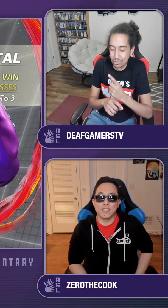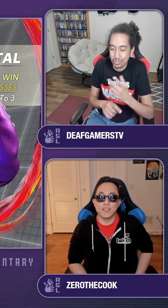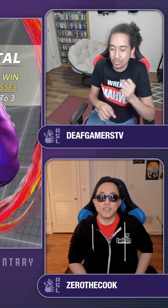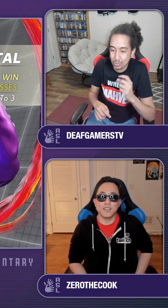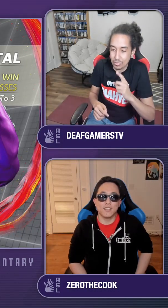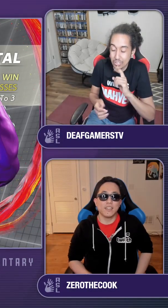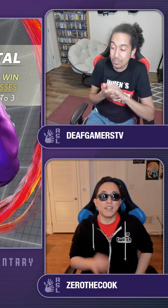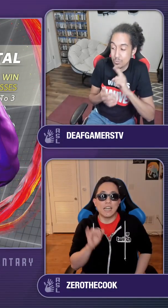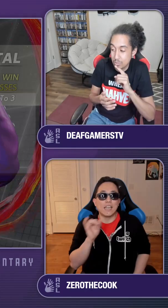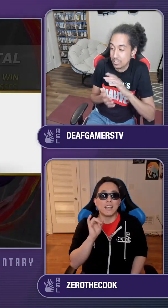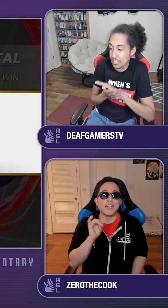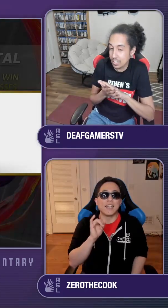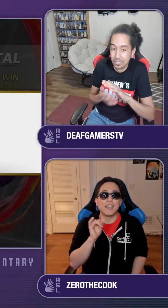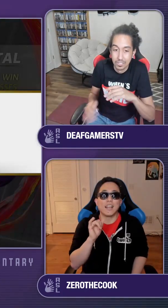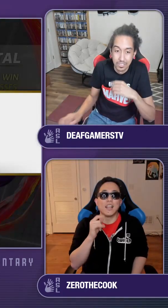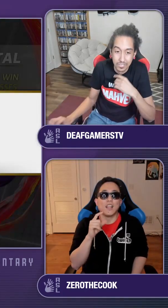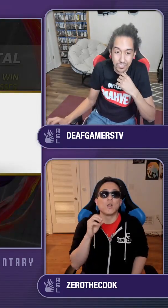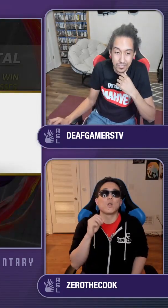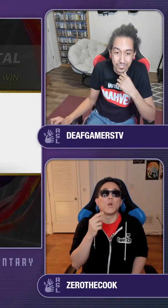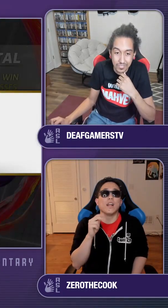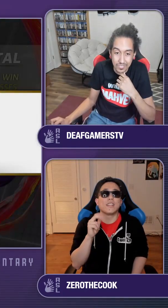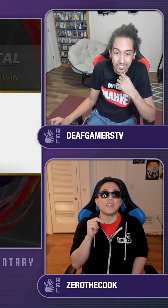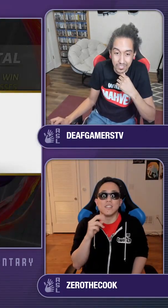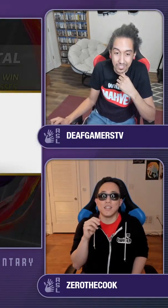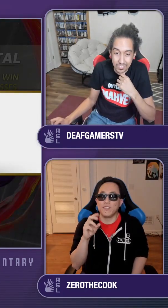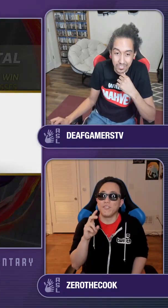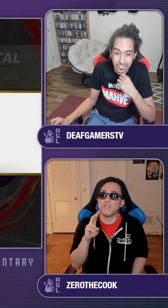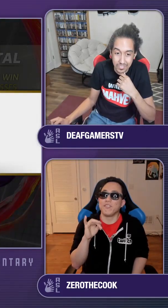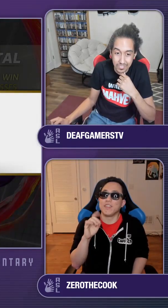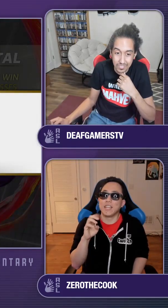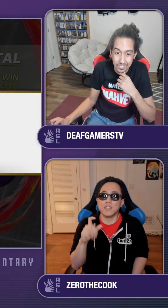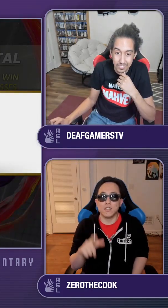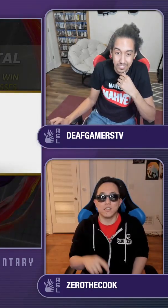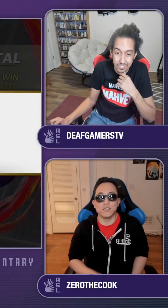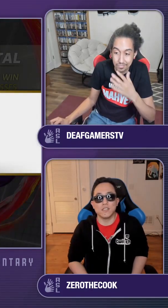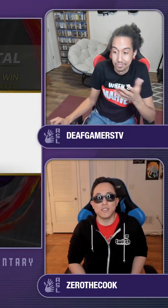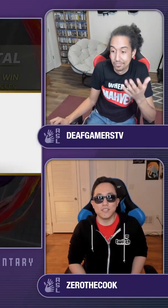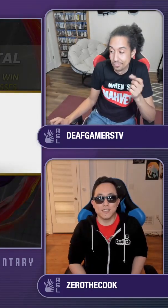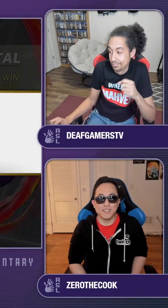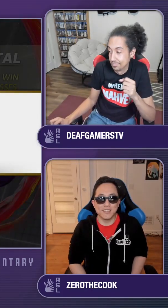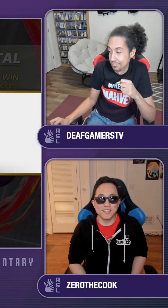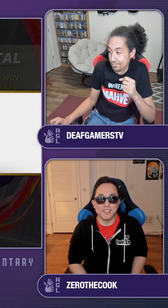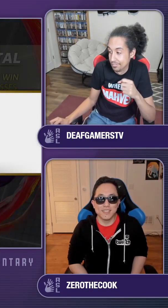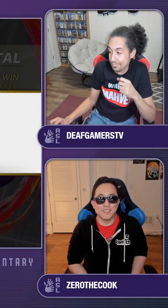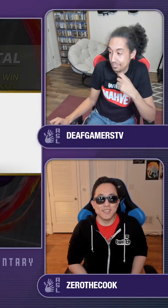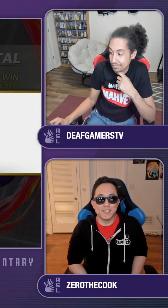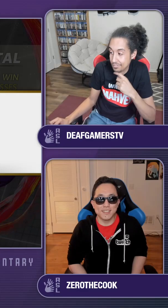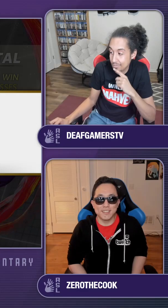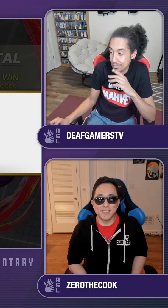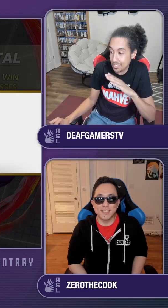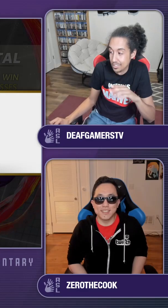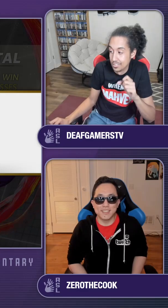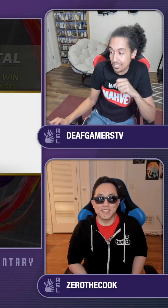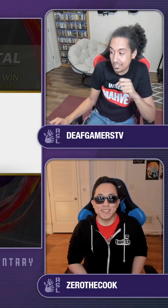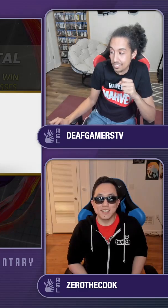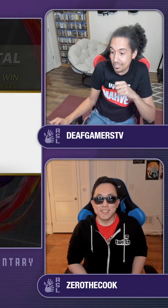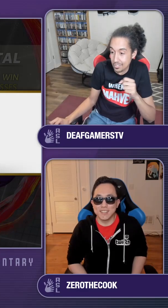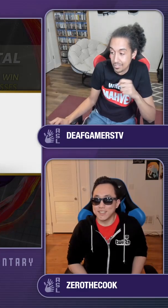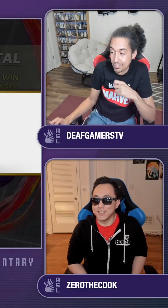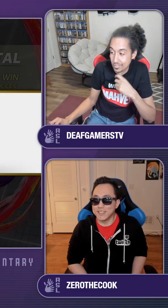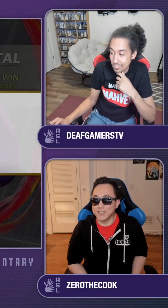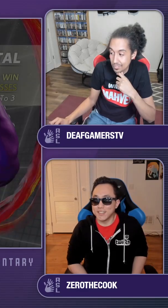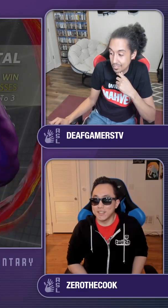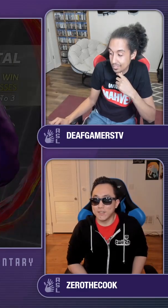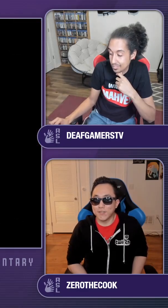you put them in stun, that's training room. You just got to run your combo, all right? It's training room depending on how fast your opponent